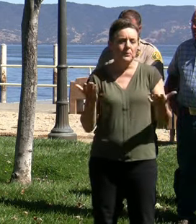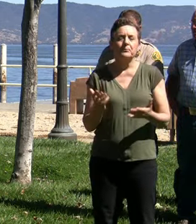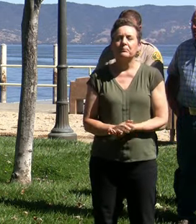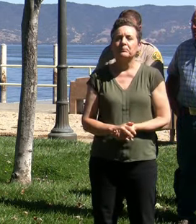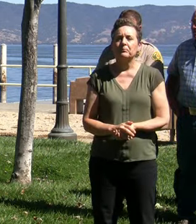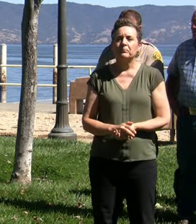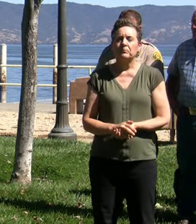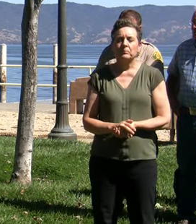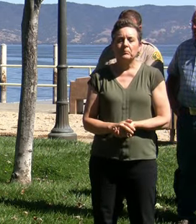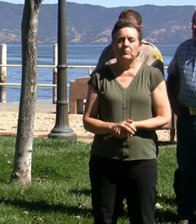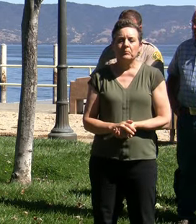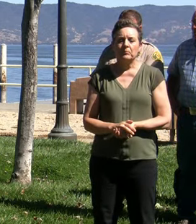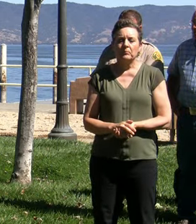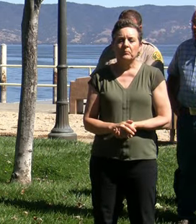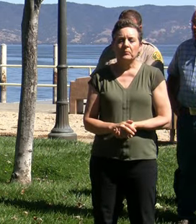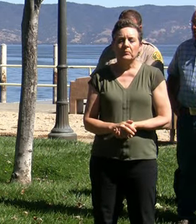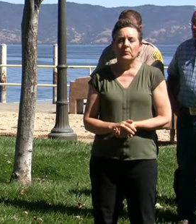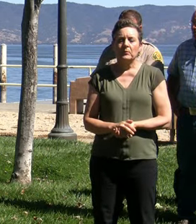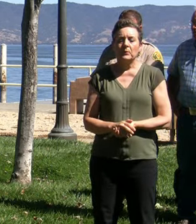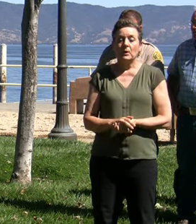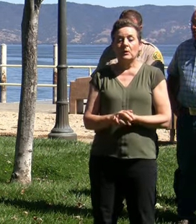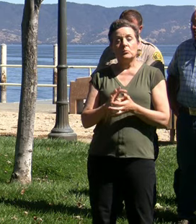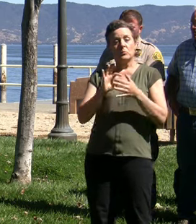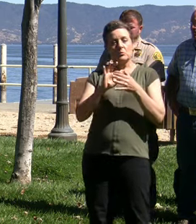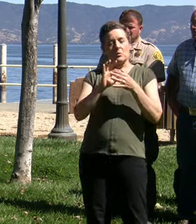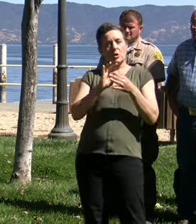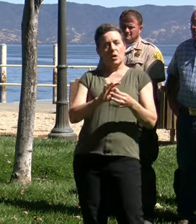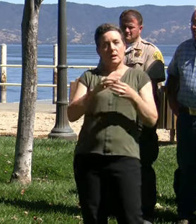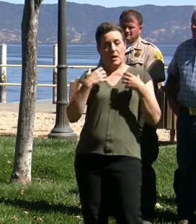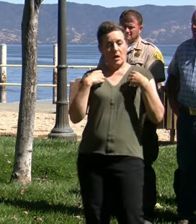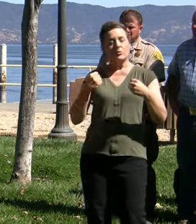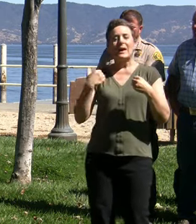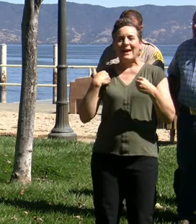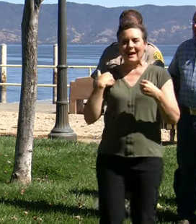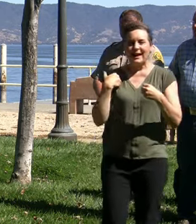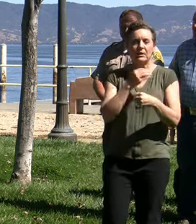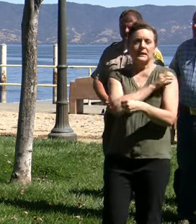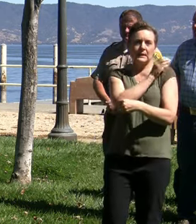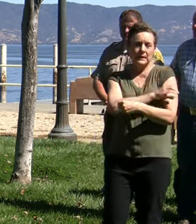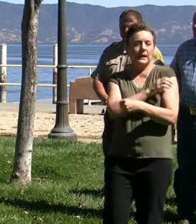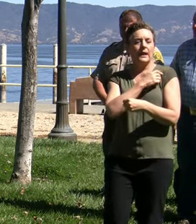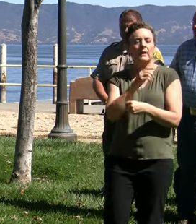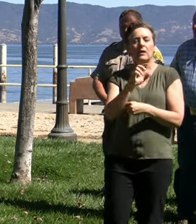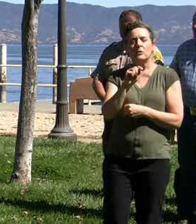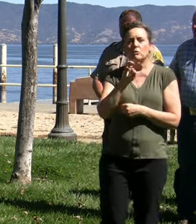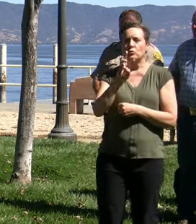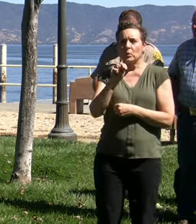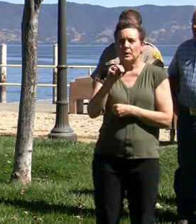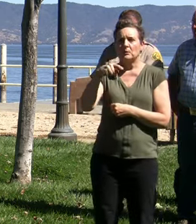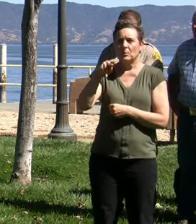standard. On the medical side, we are maintaining an outpatient clinic at the Twin Pine Casino location,